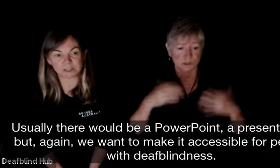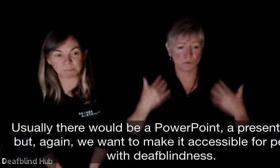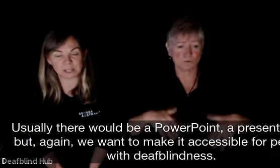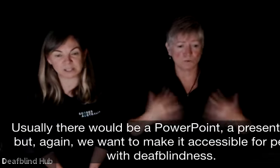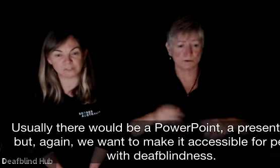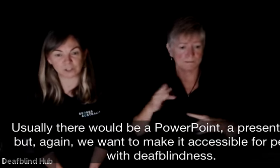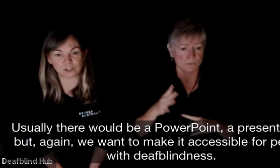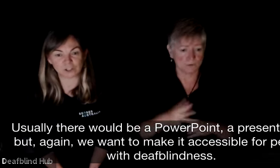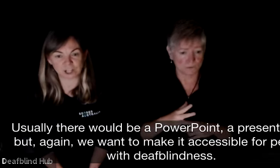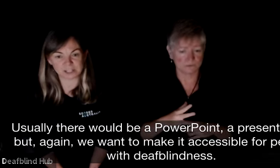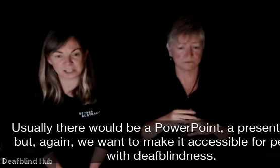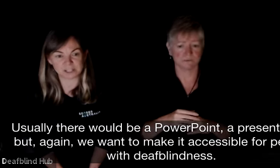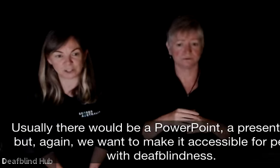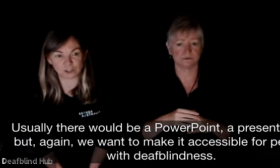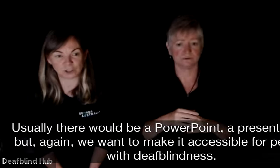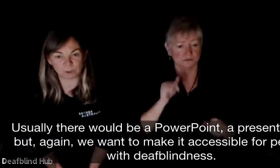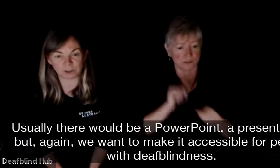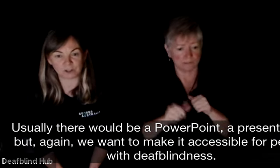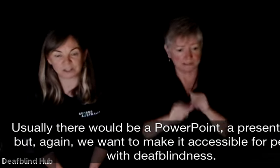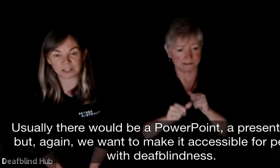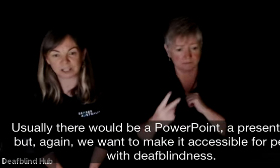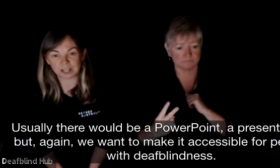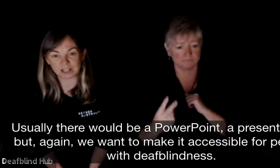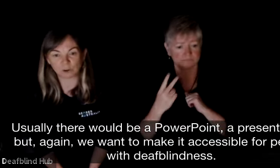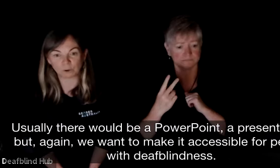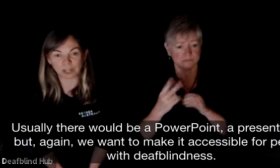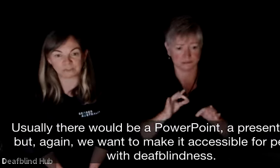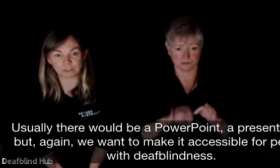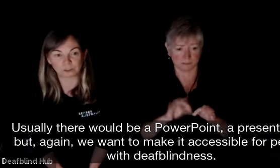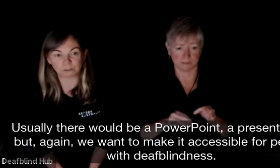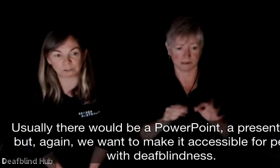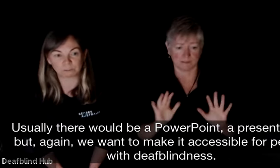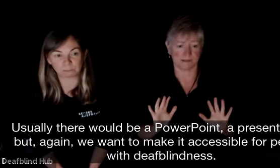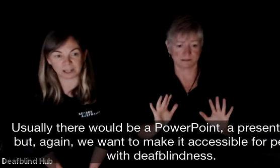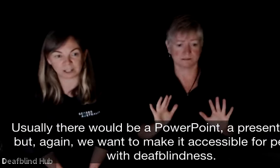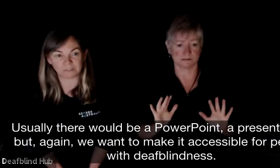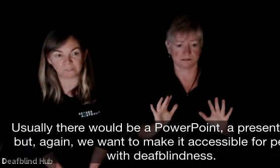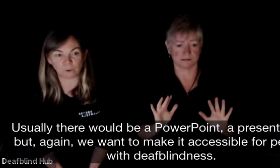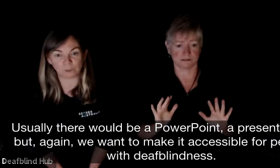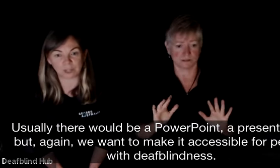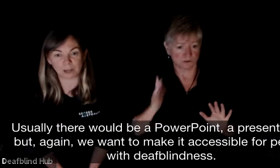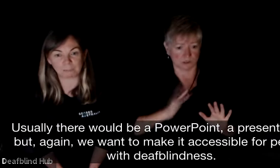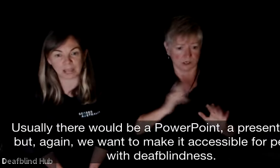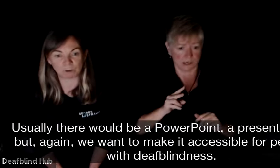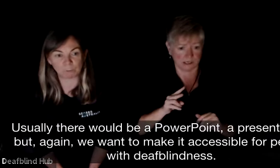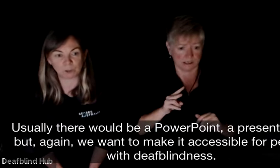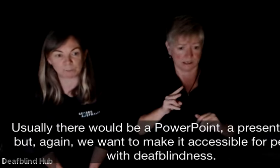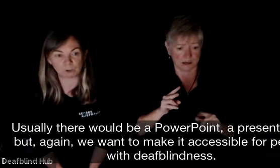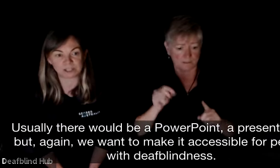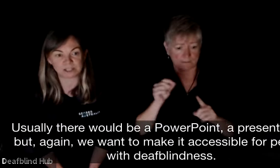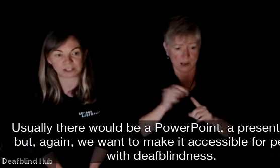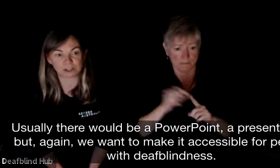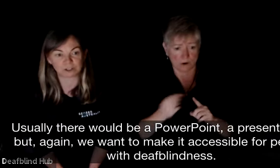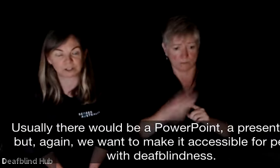and it's best if you can just see the interpreter and not have to look back and forth at a